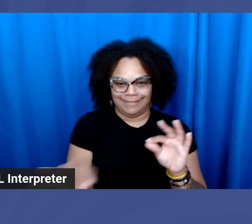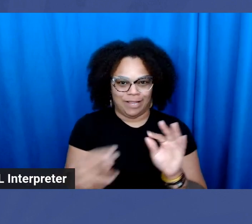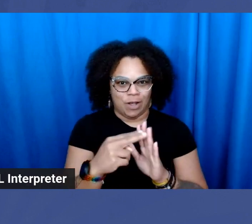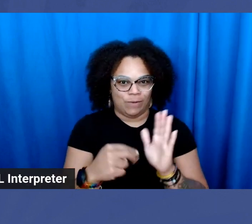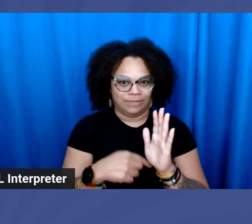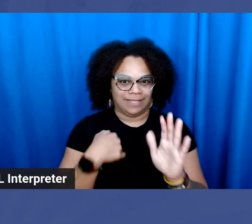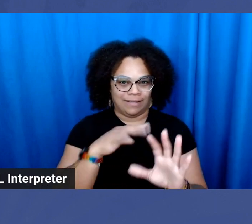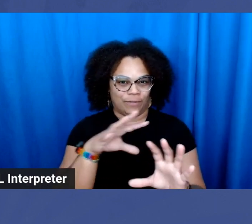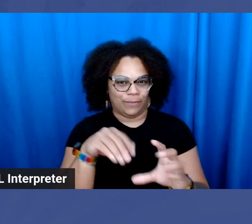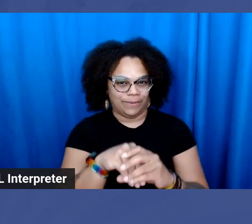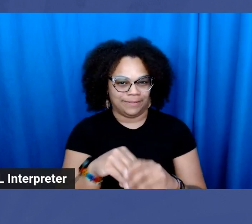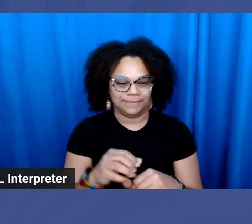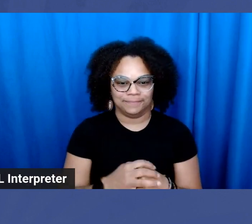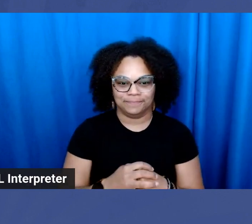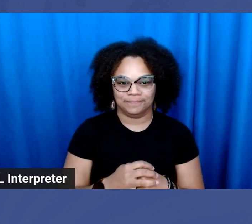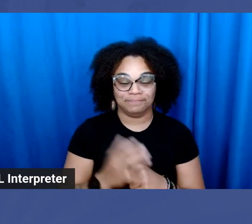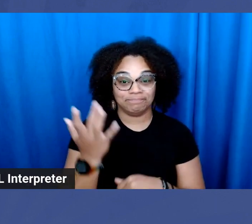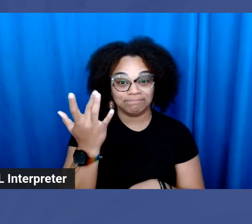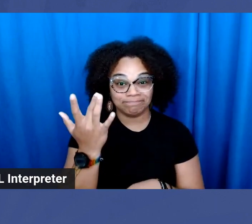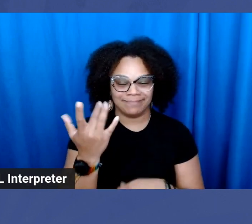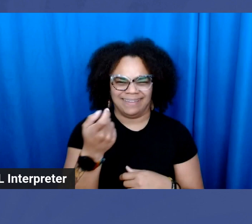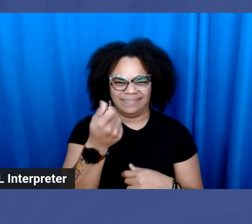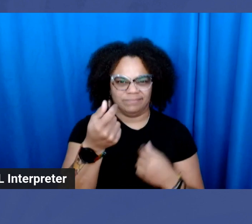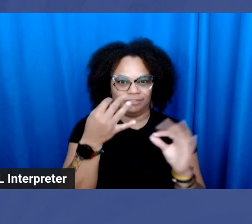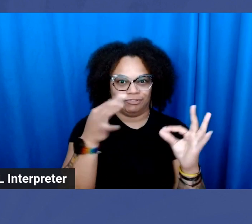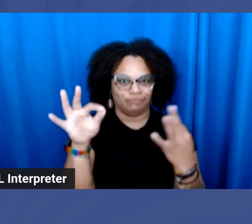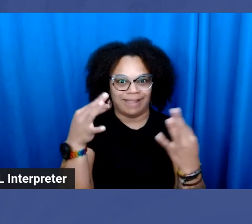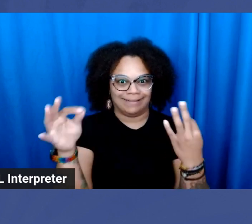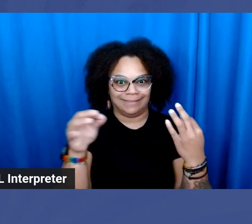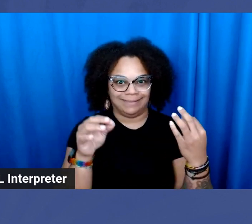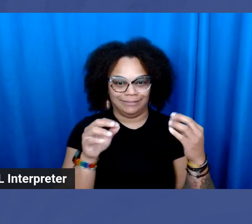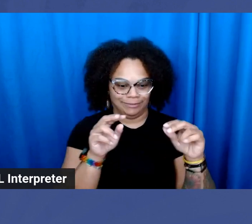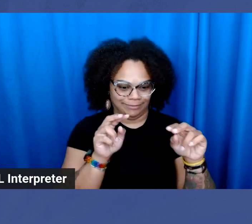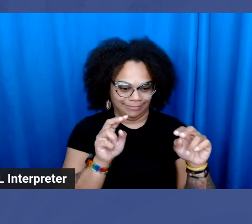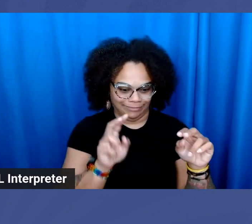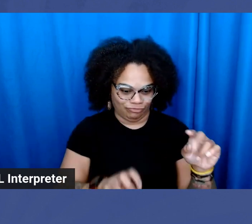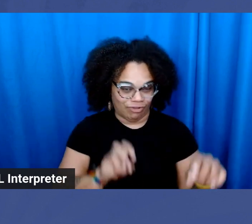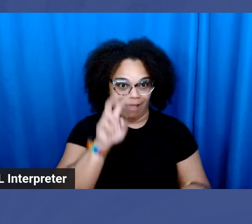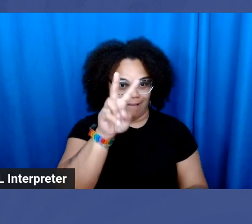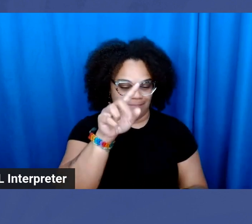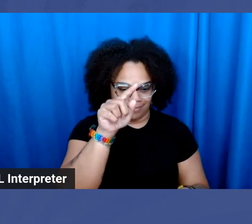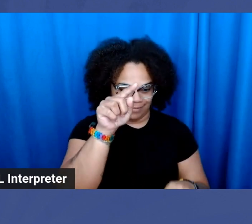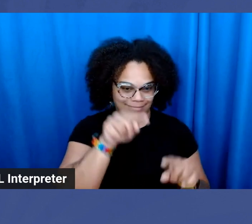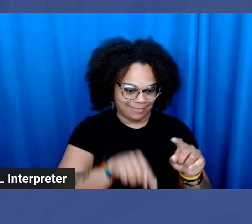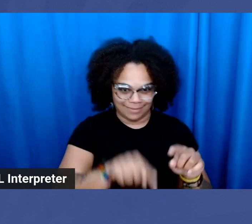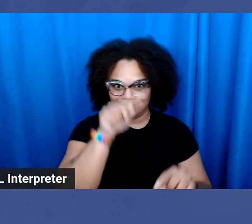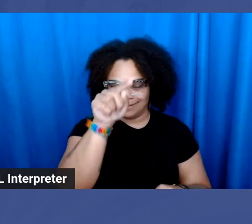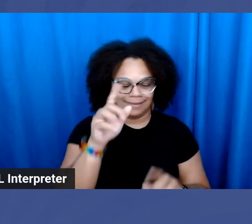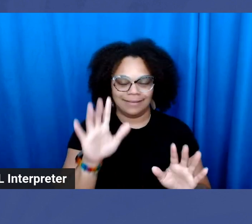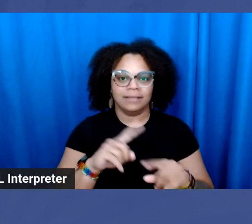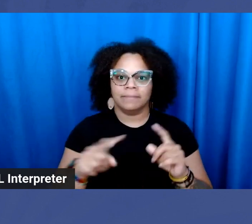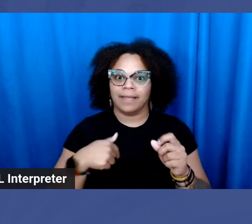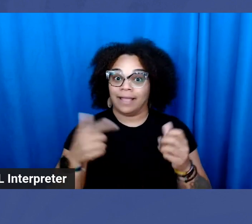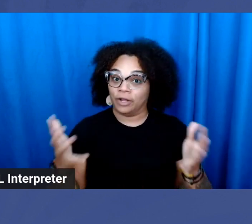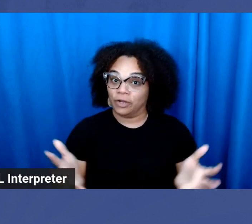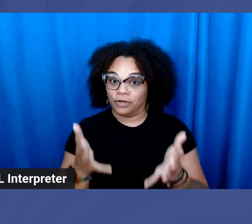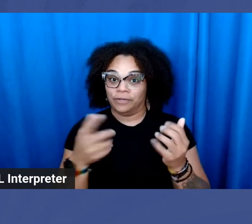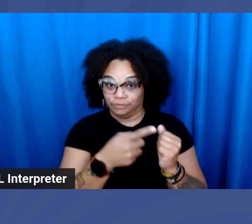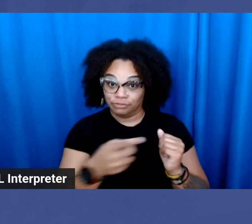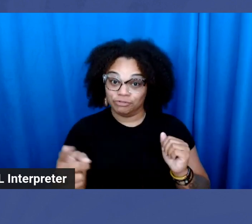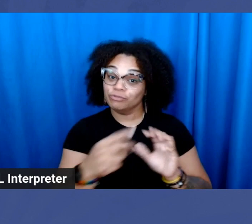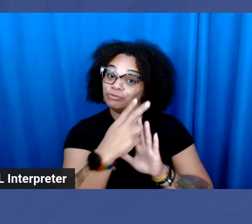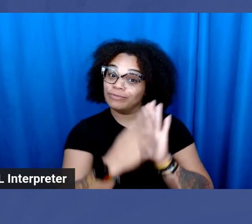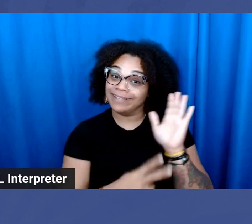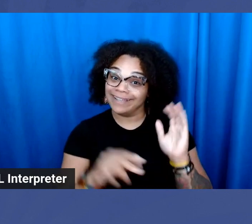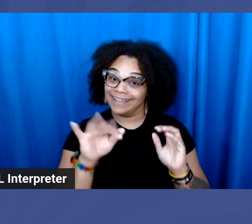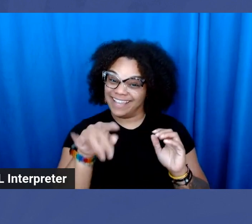this piece, just because it's sort of distracting to jump around. But yeah, I encourage y'all to read them if